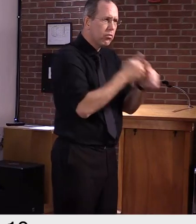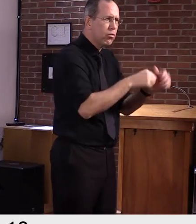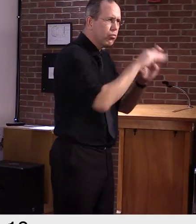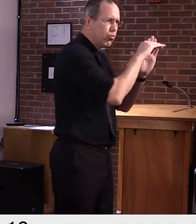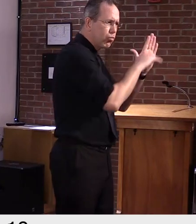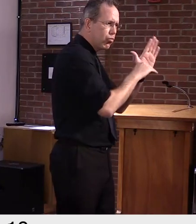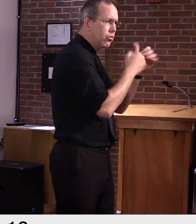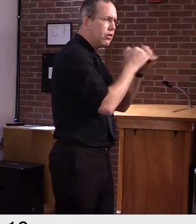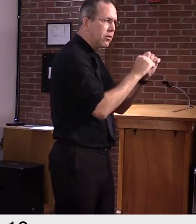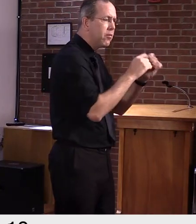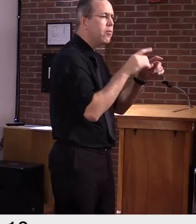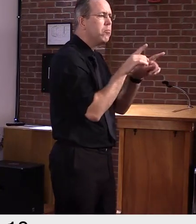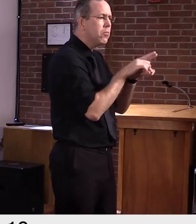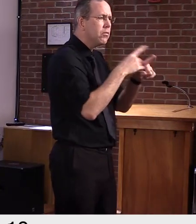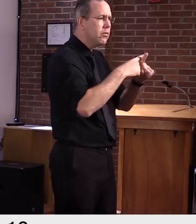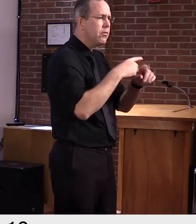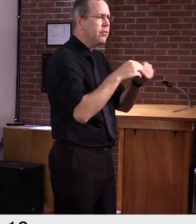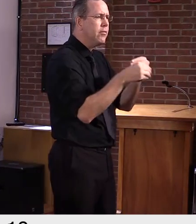Thank you.